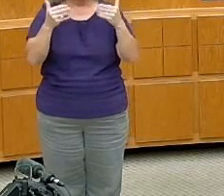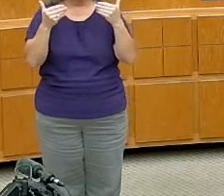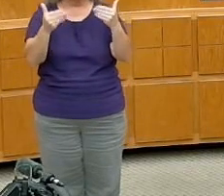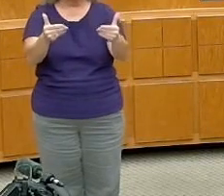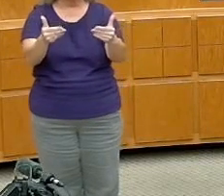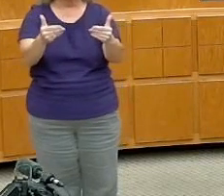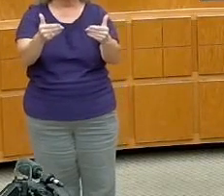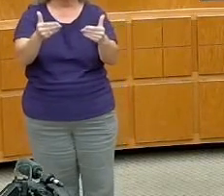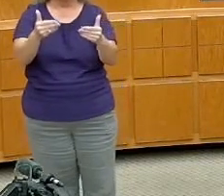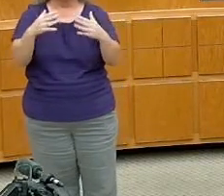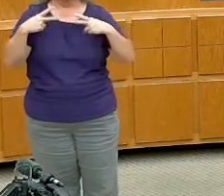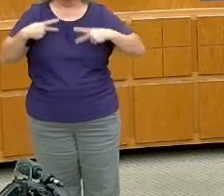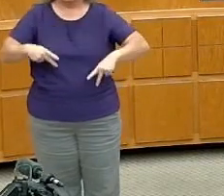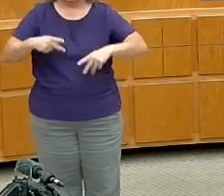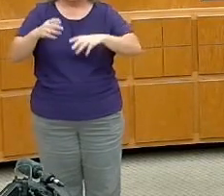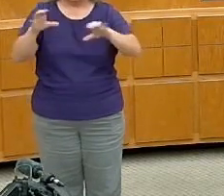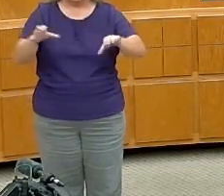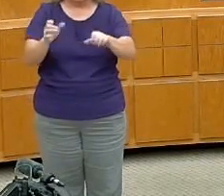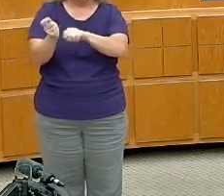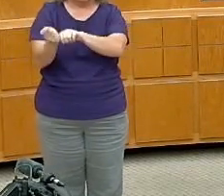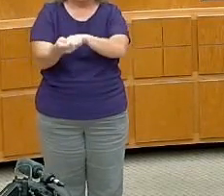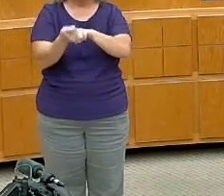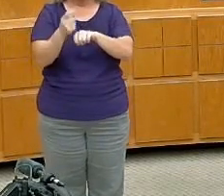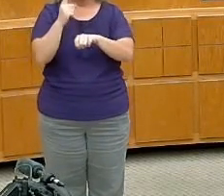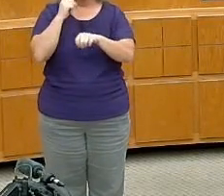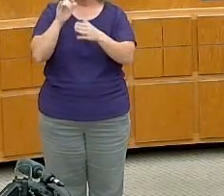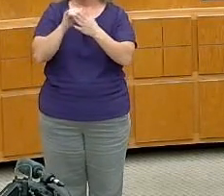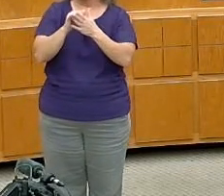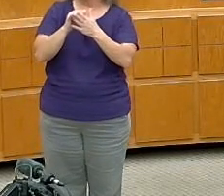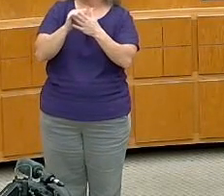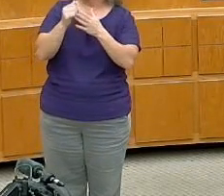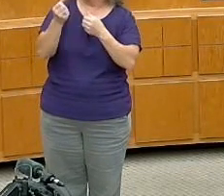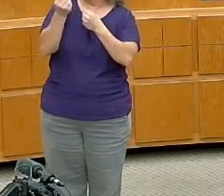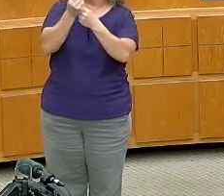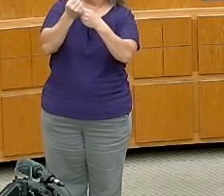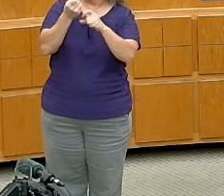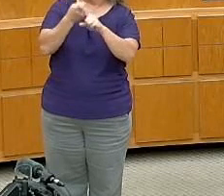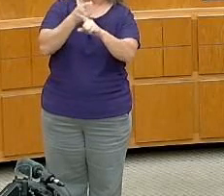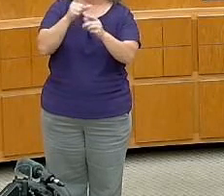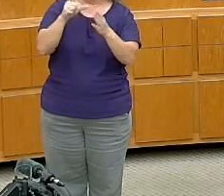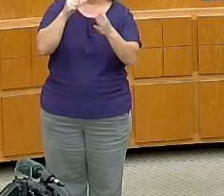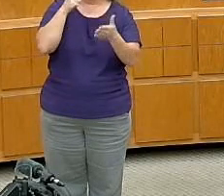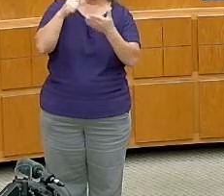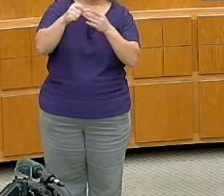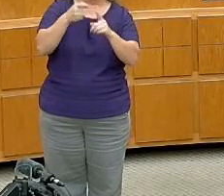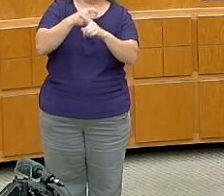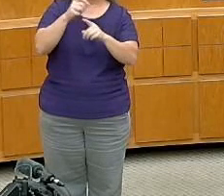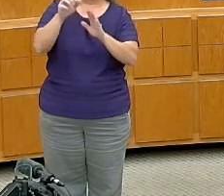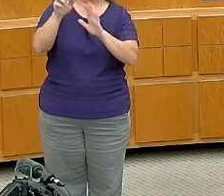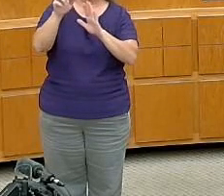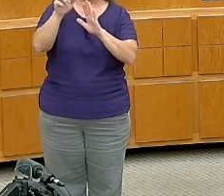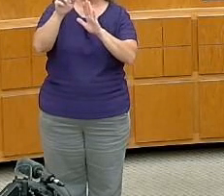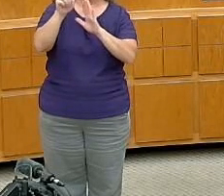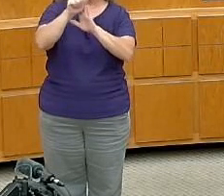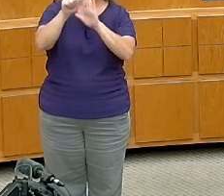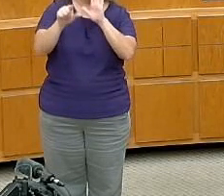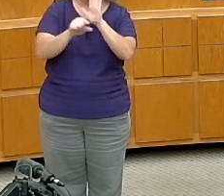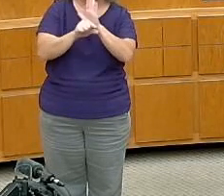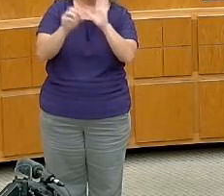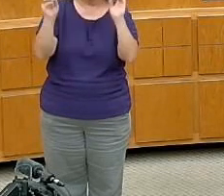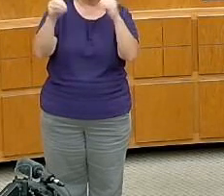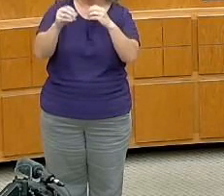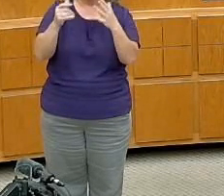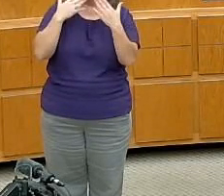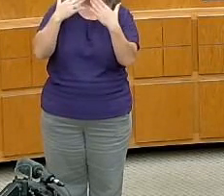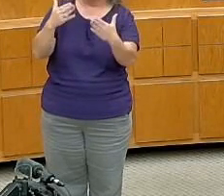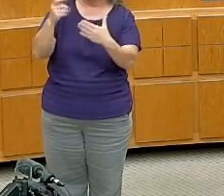bolstered substantially at the end of the day with a letter from the Attorney General's office. And so I want to thank the judge for that and appreciate her